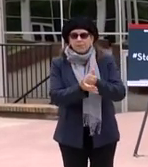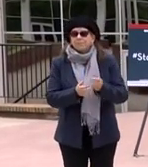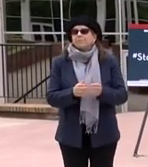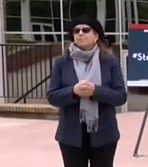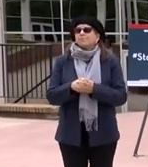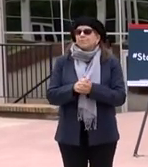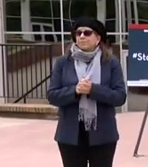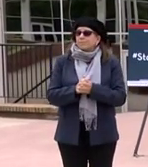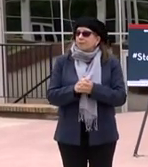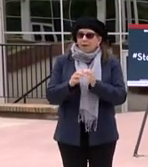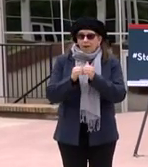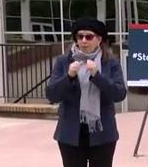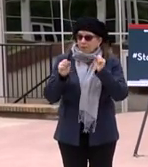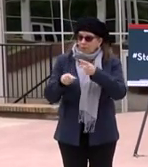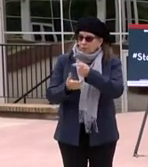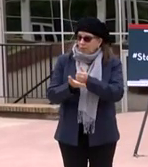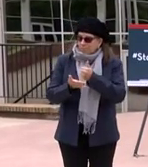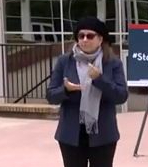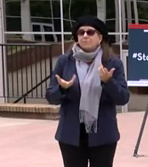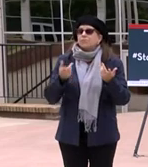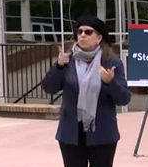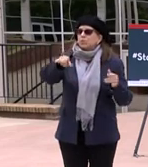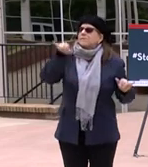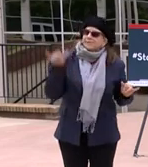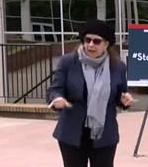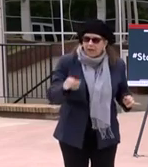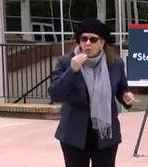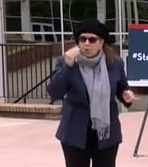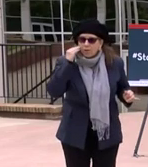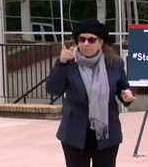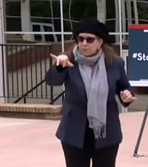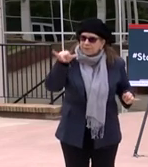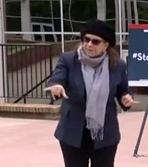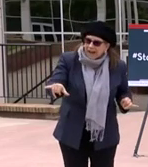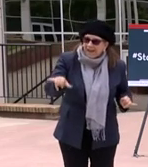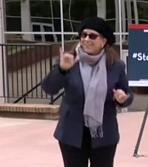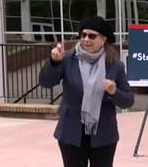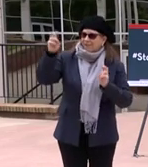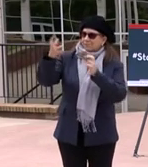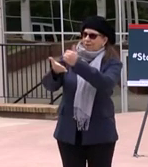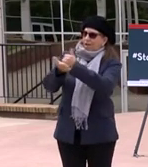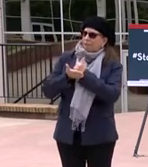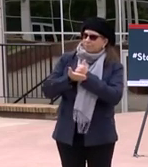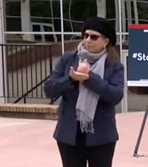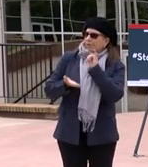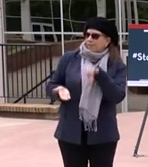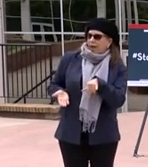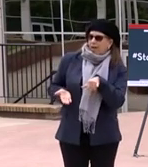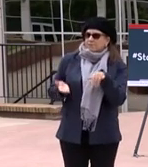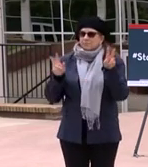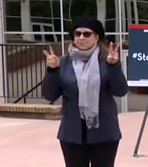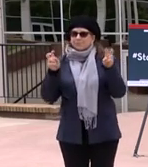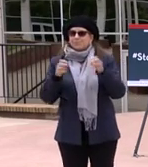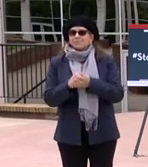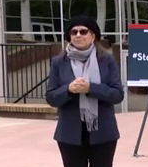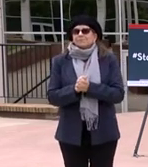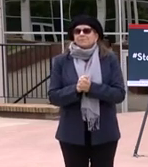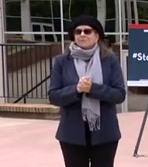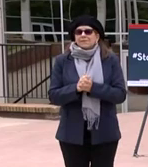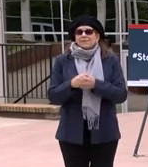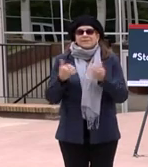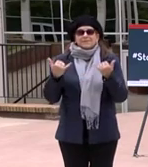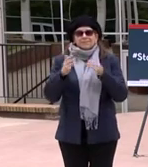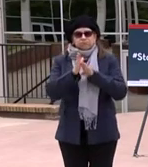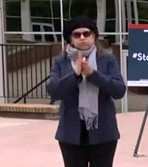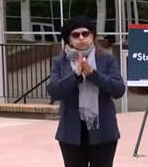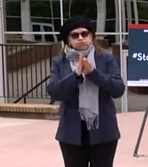home. Later this week, we will share more information and details about new surge projections and when